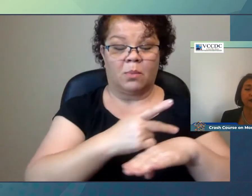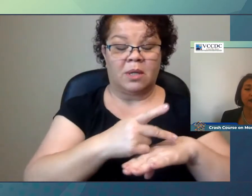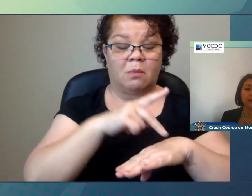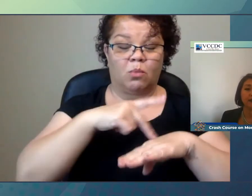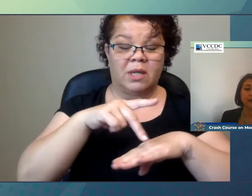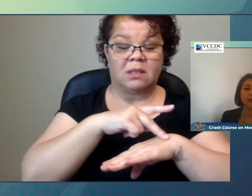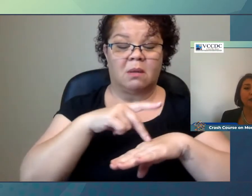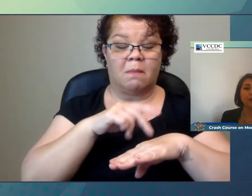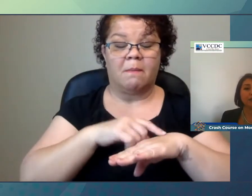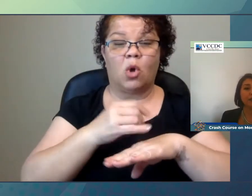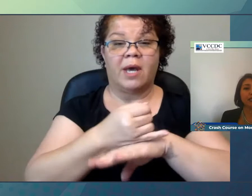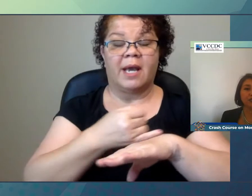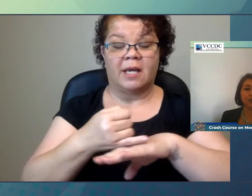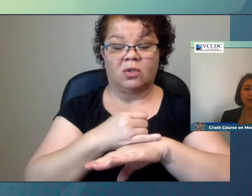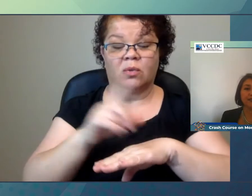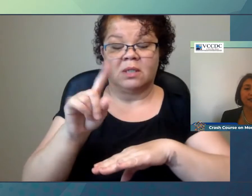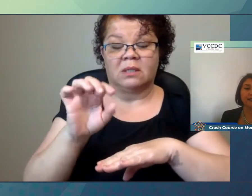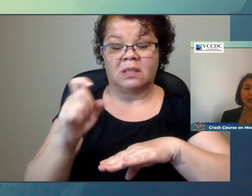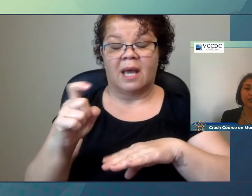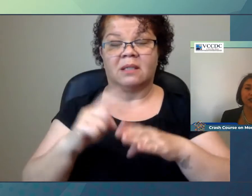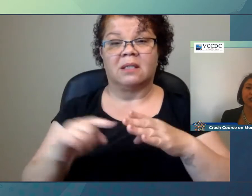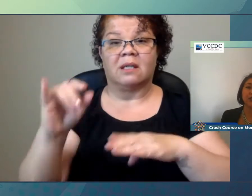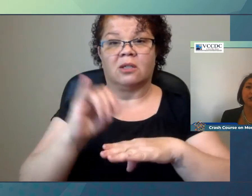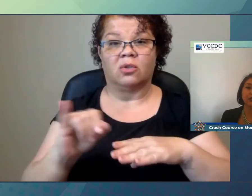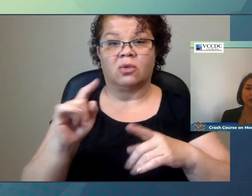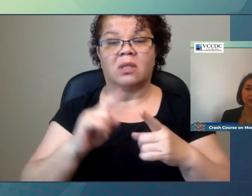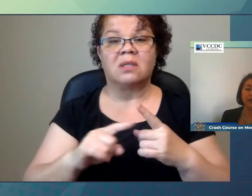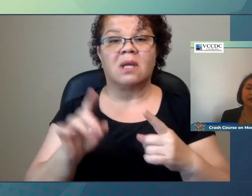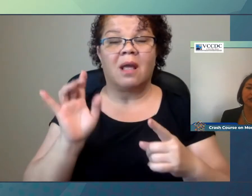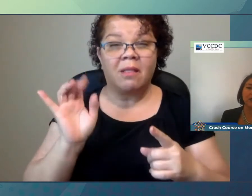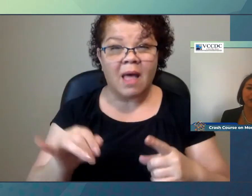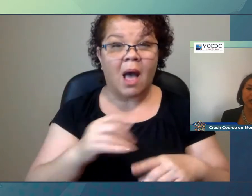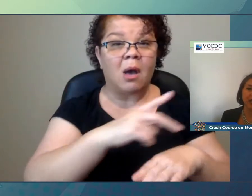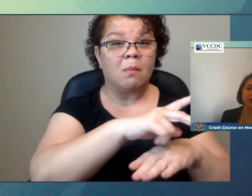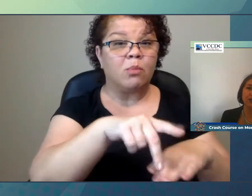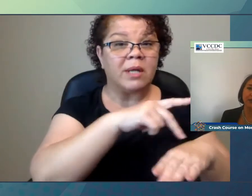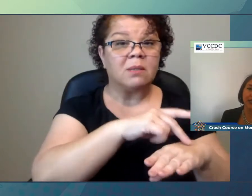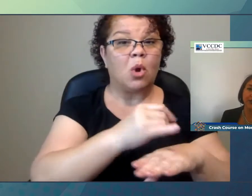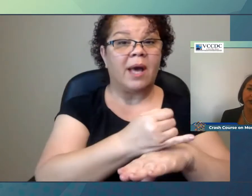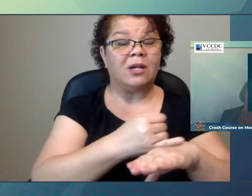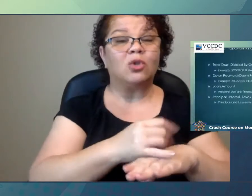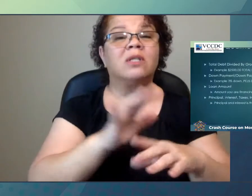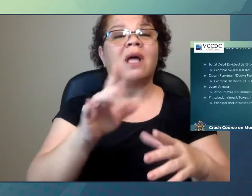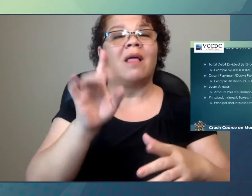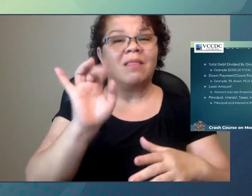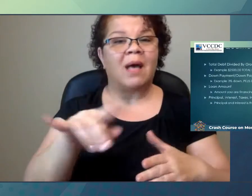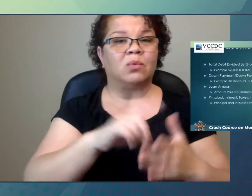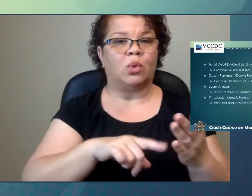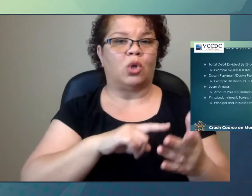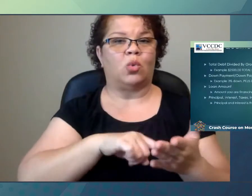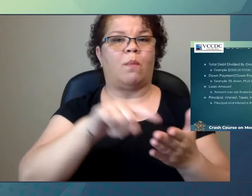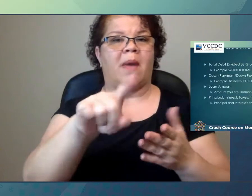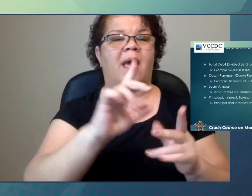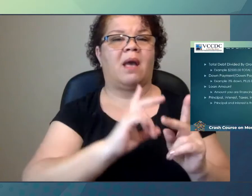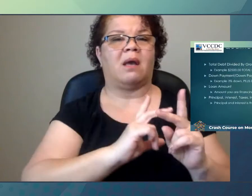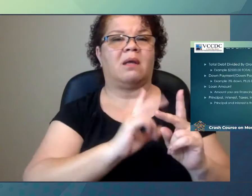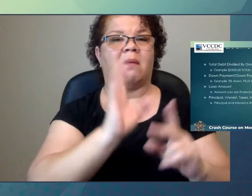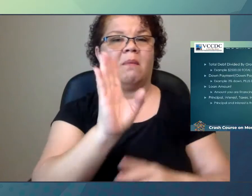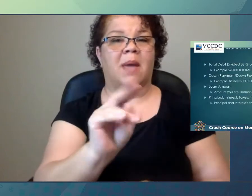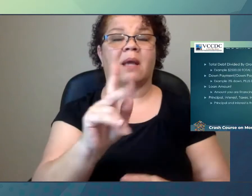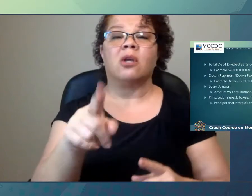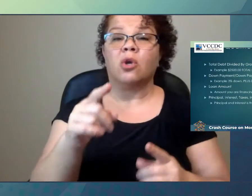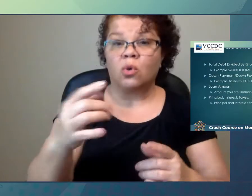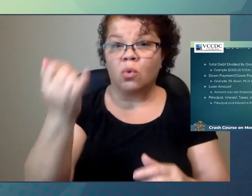Insurance. The principal and interest is actually the loan that you pay to your lender. So if you called me up and